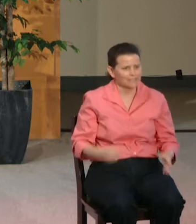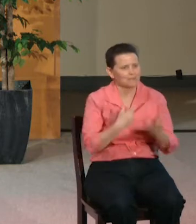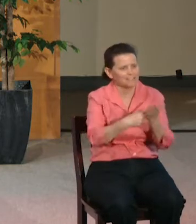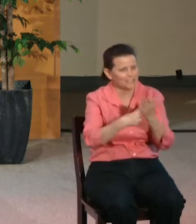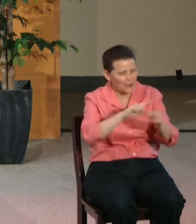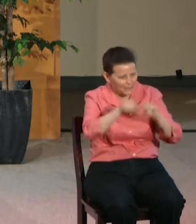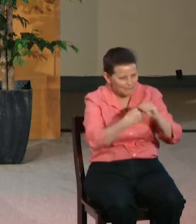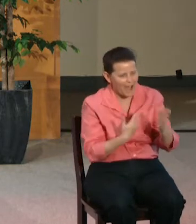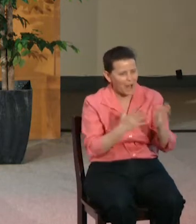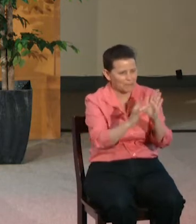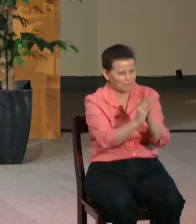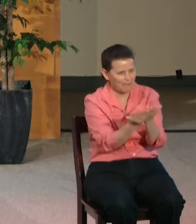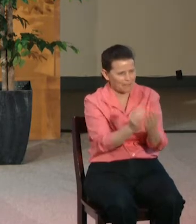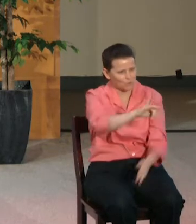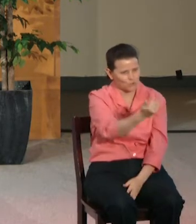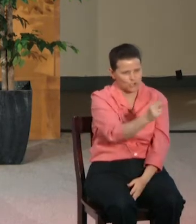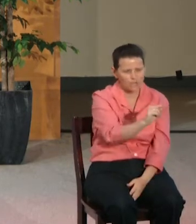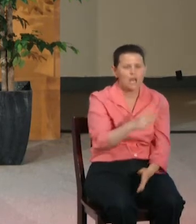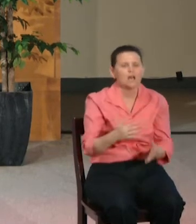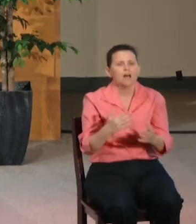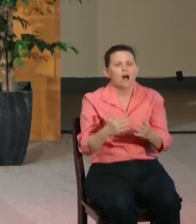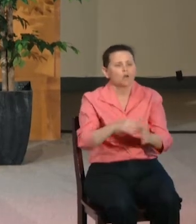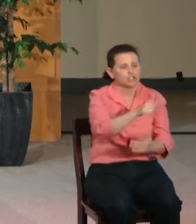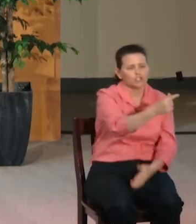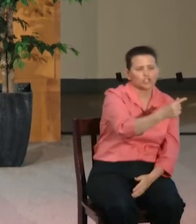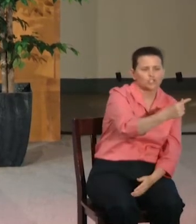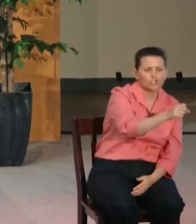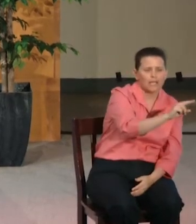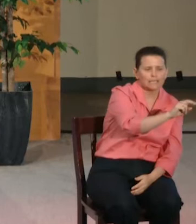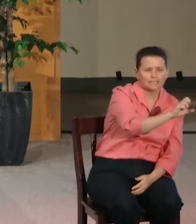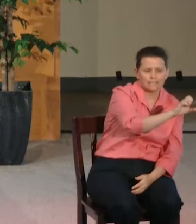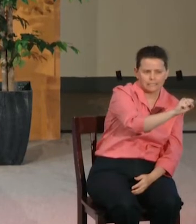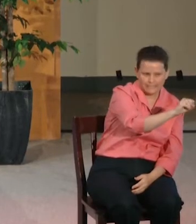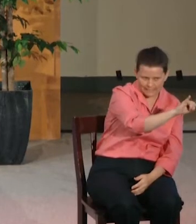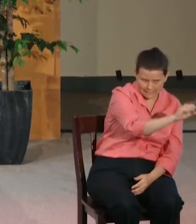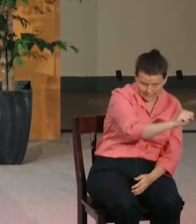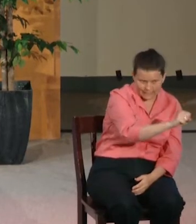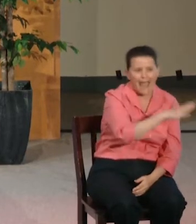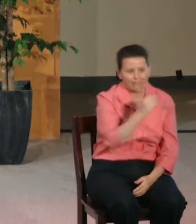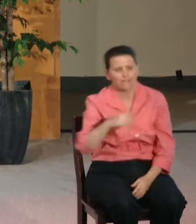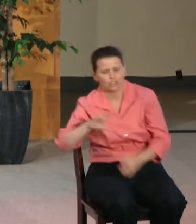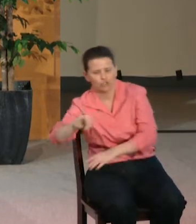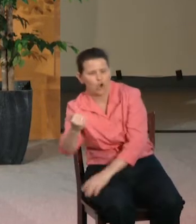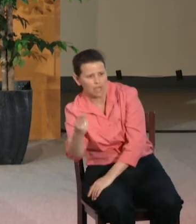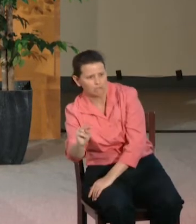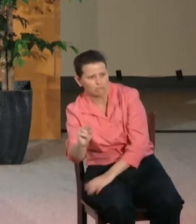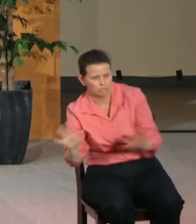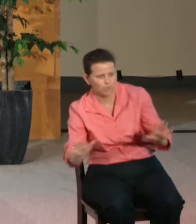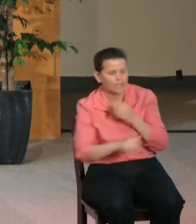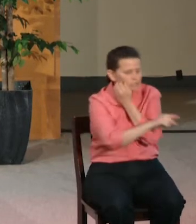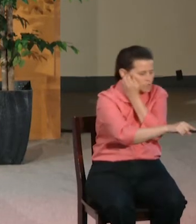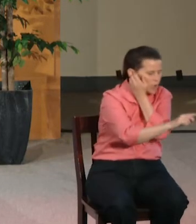as we're moving through this. So the first one comes from Genesis 1:27, and this is a well-known one.